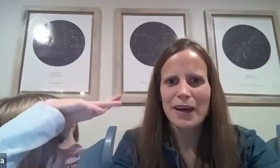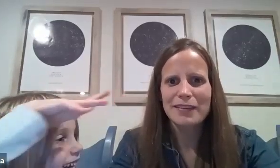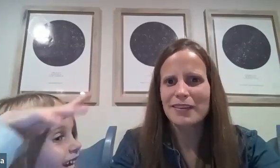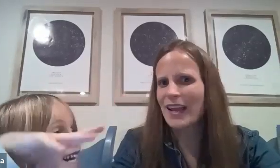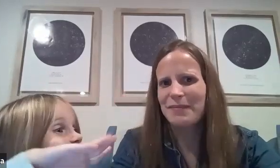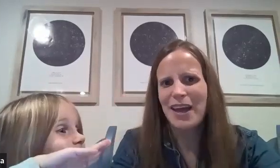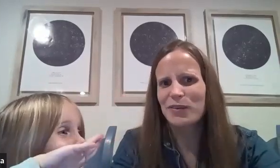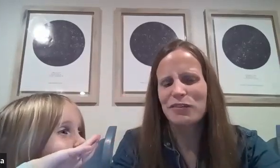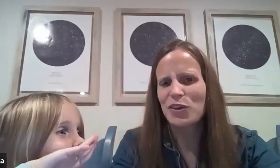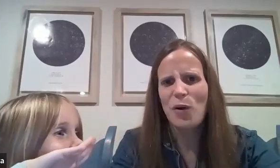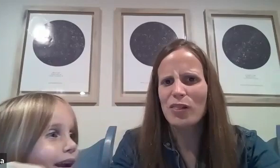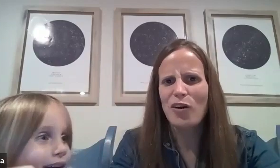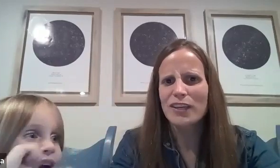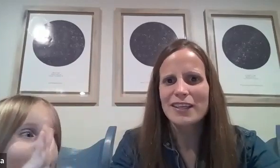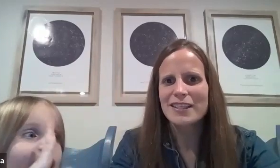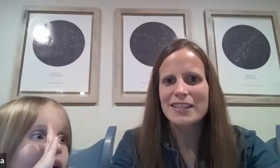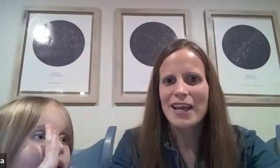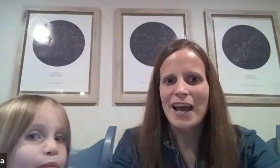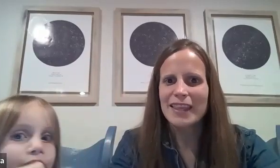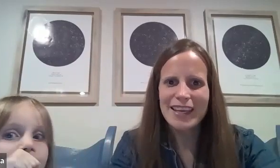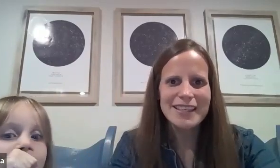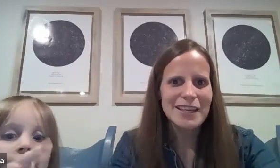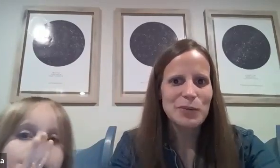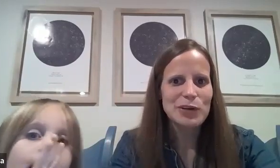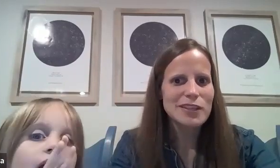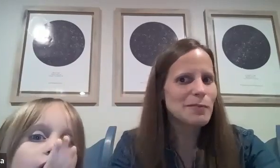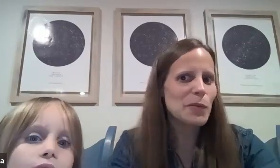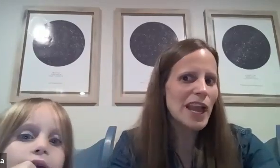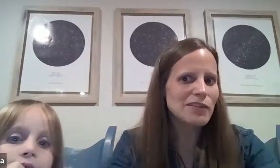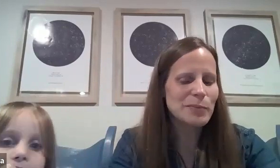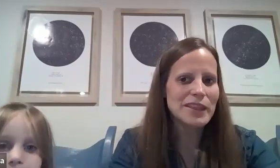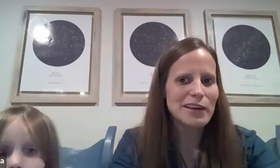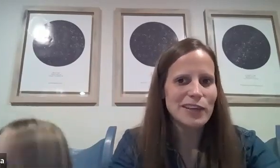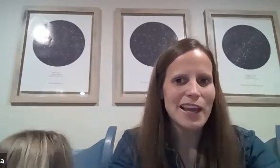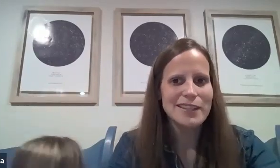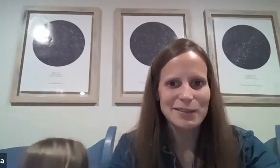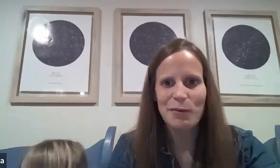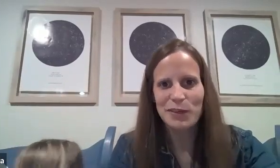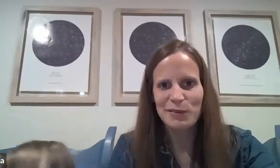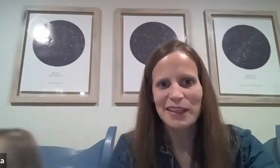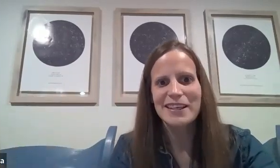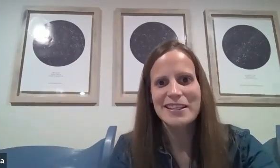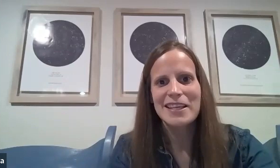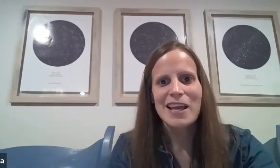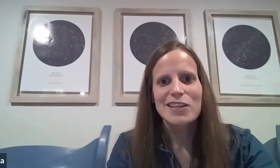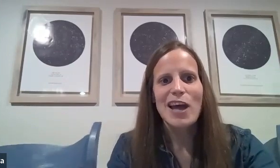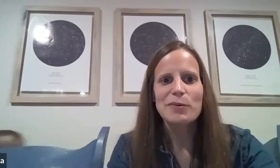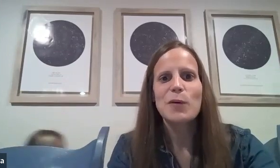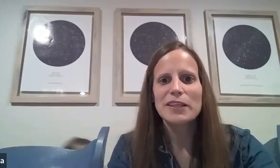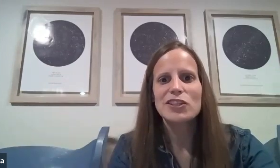month, and I don't even know how long it is. I think it's in person, but we haven't been there yet since we were doing this. So I was wanting to